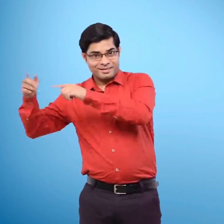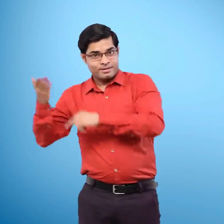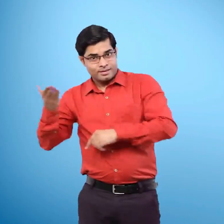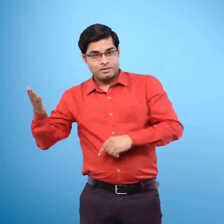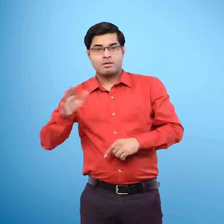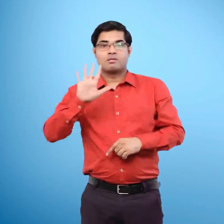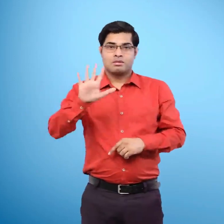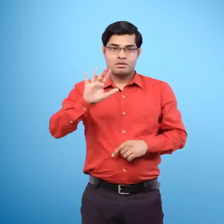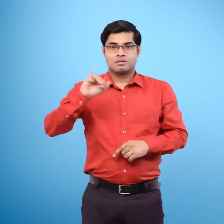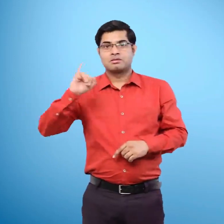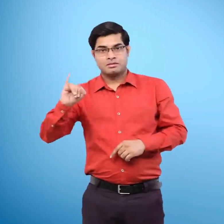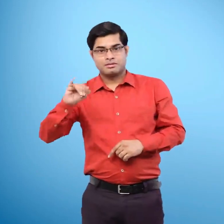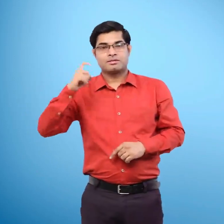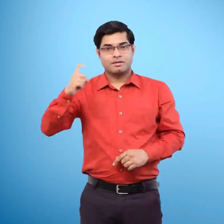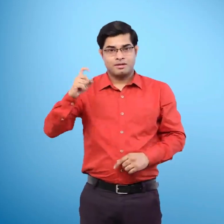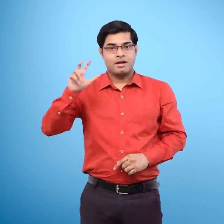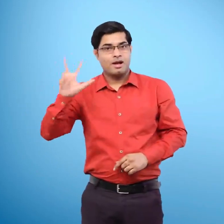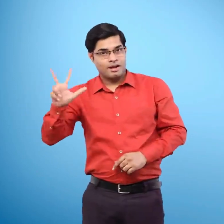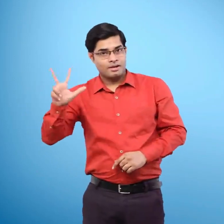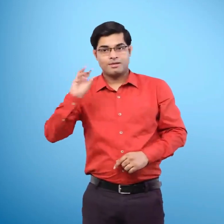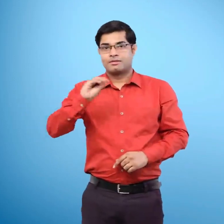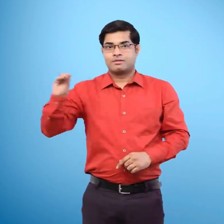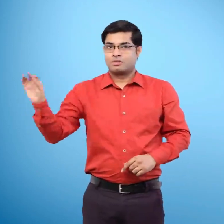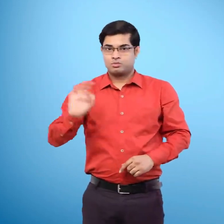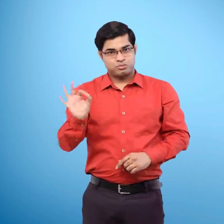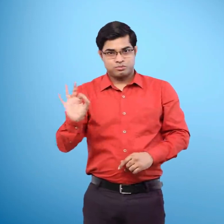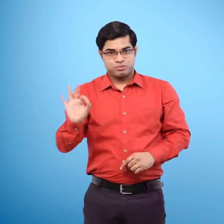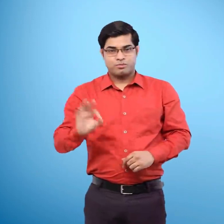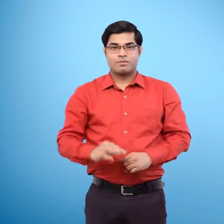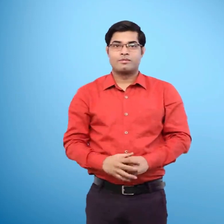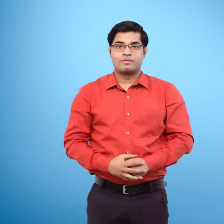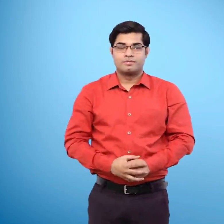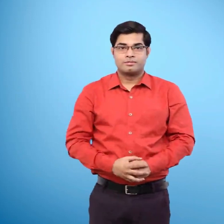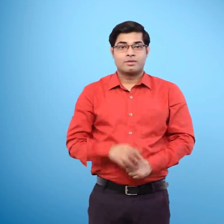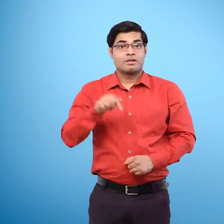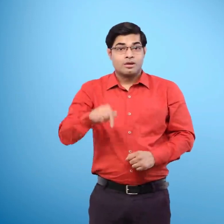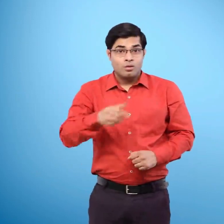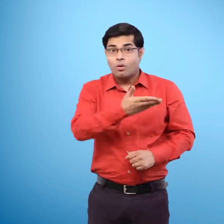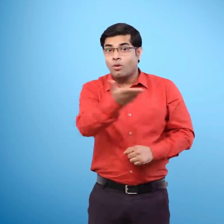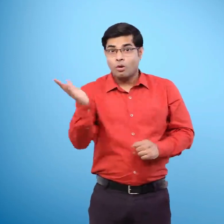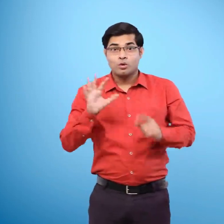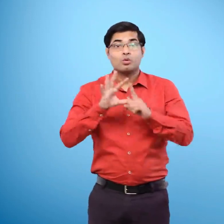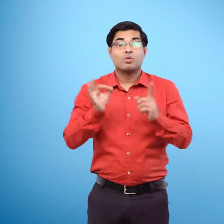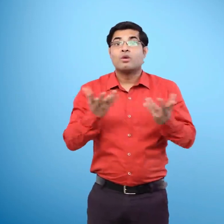Box 5, 6, 7 and 8 are blank. Now you also make